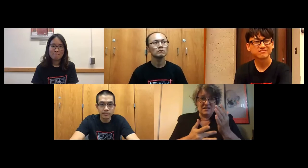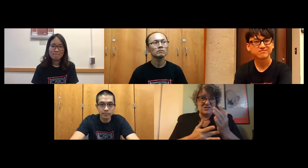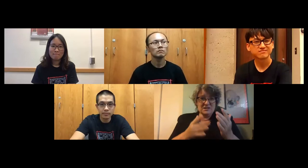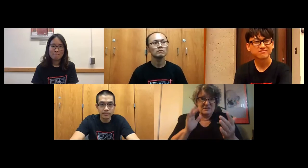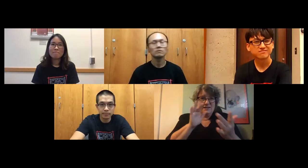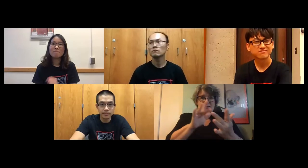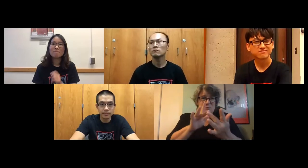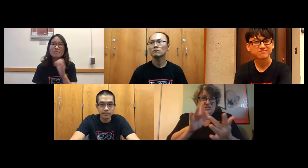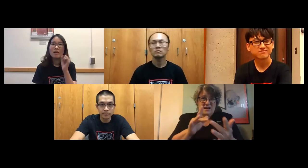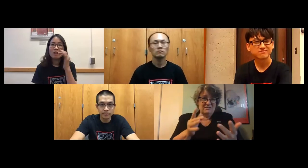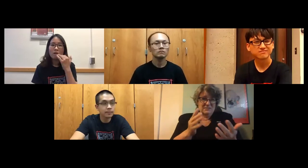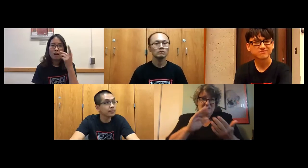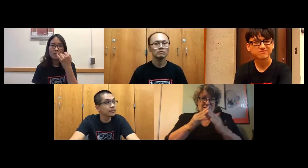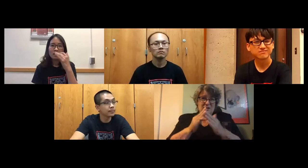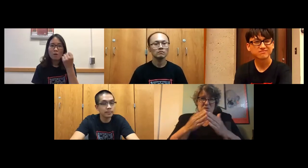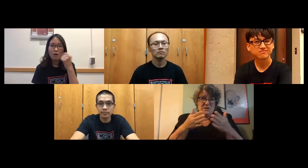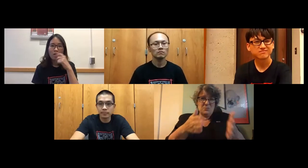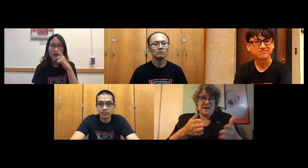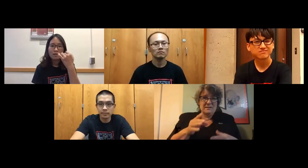technology? Reach out in a community way?